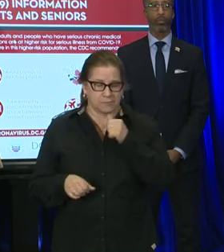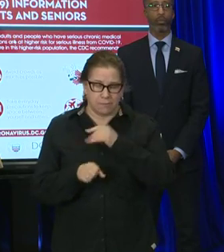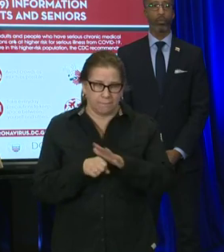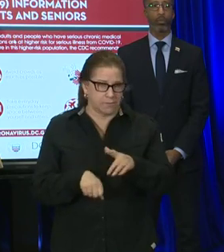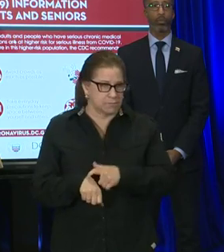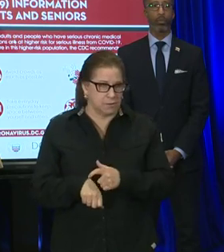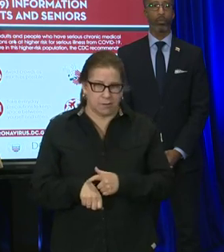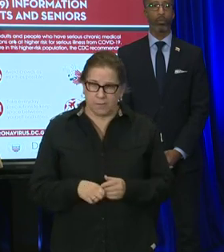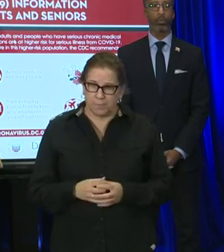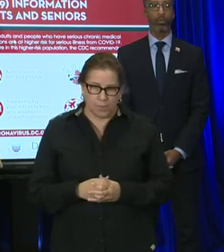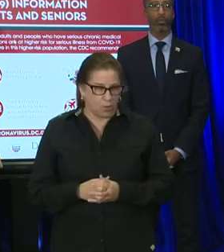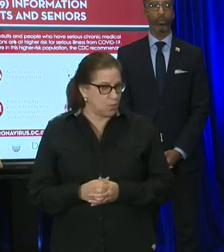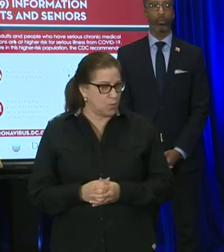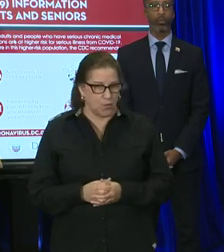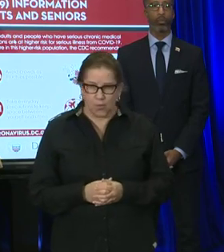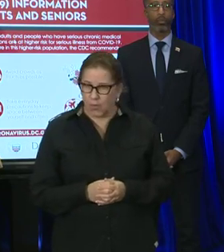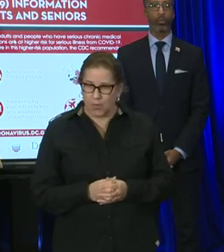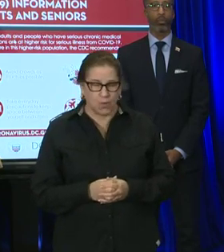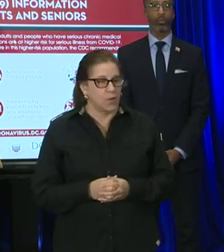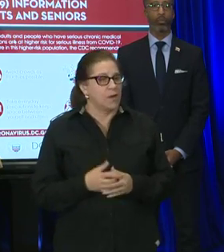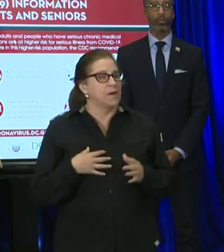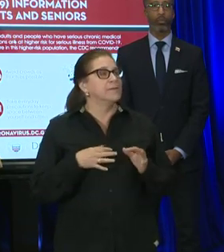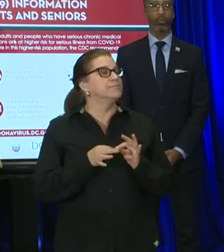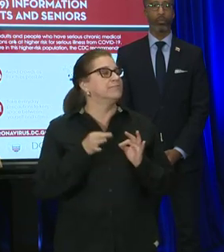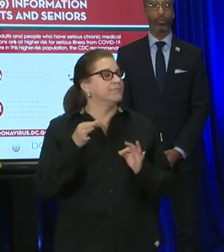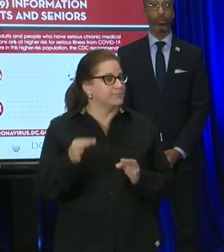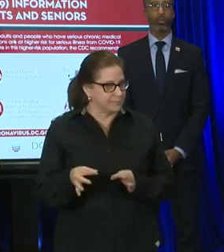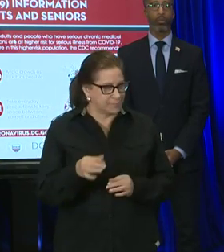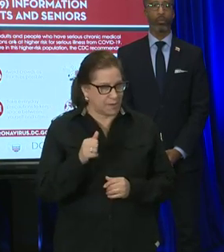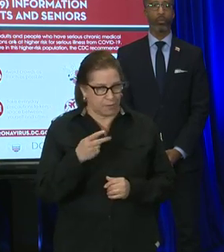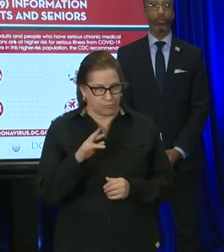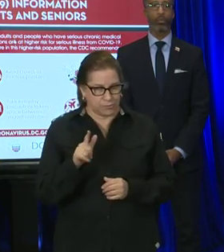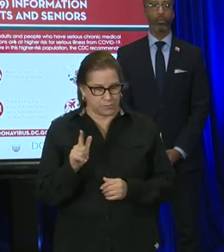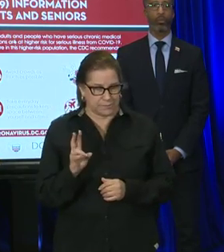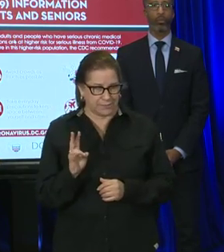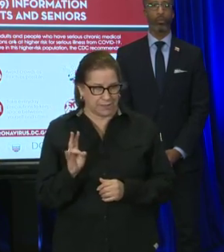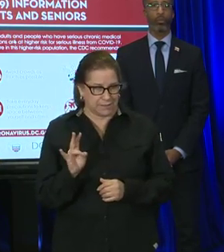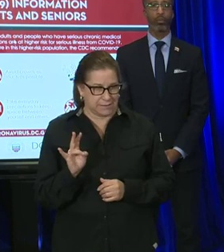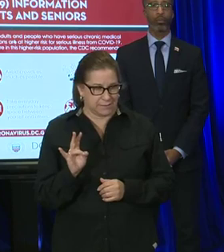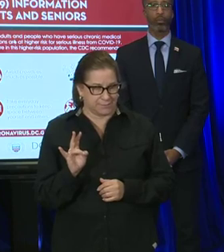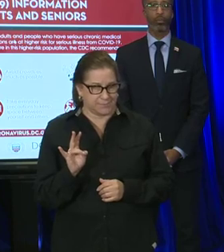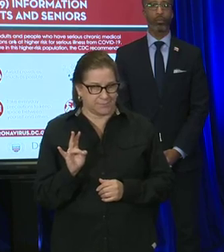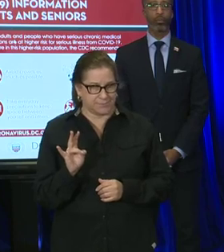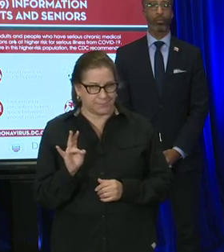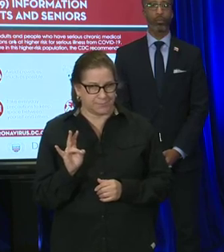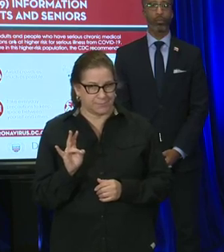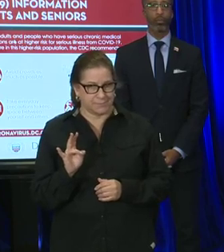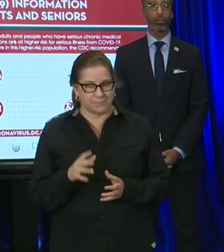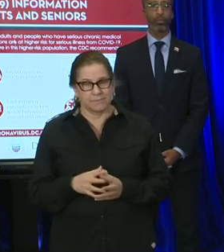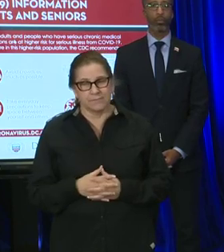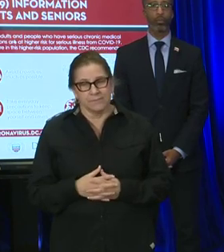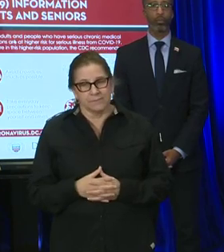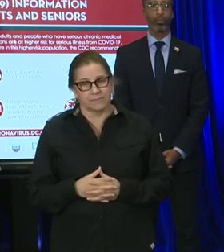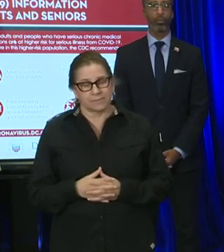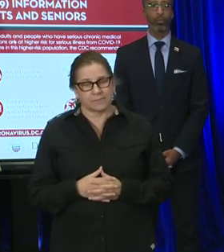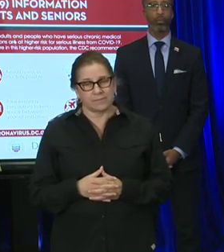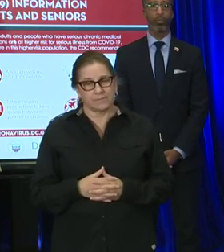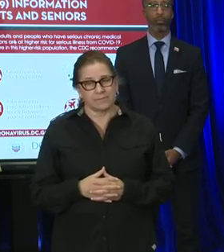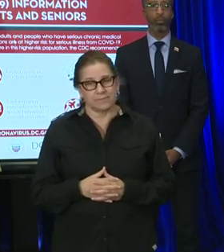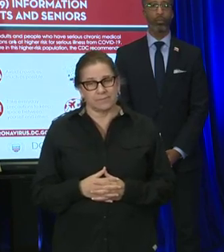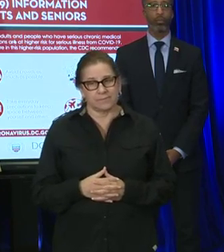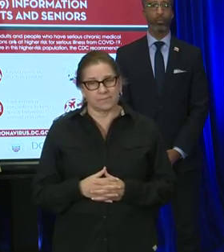decision today to extend. And everyone knows, and I'll repeat, that as this